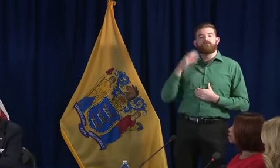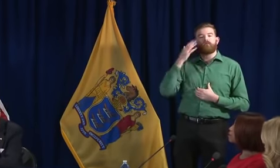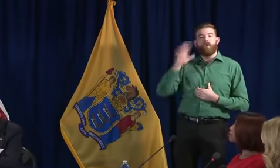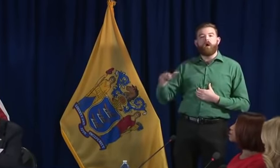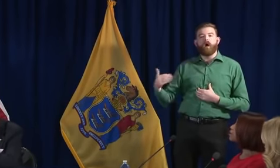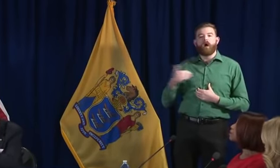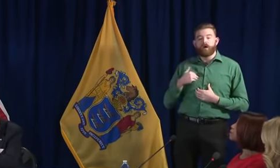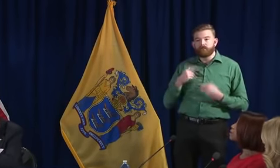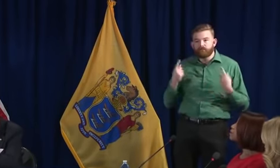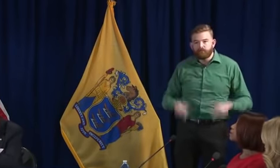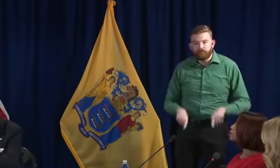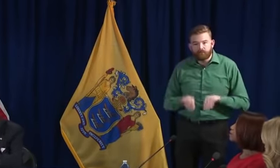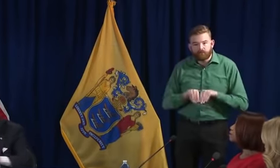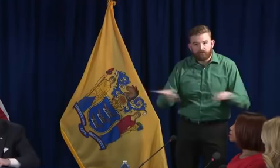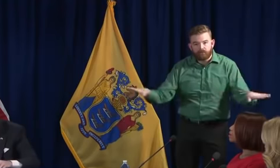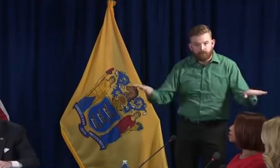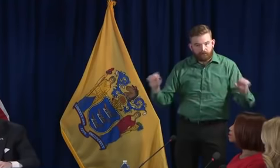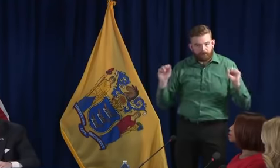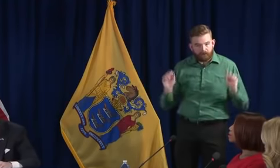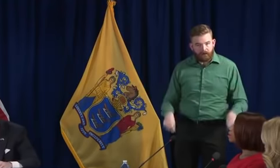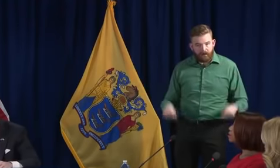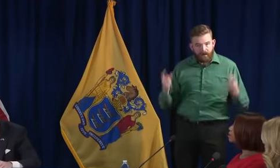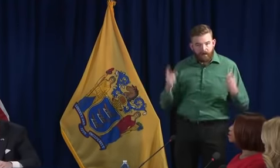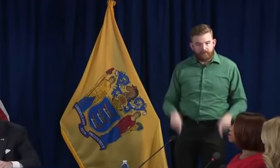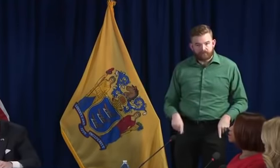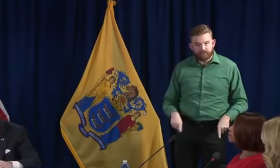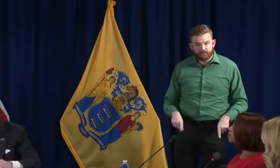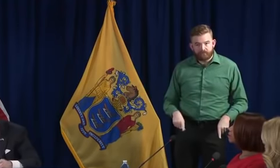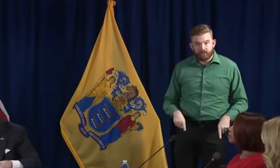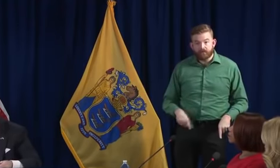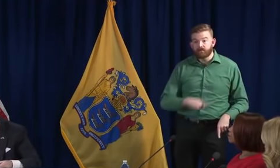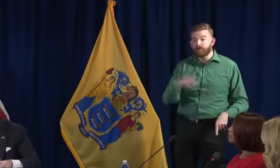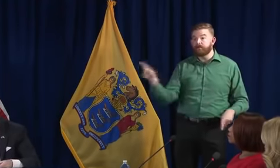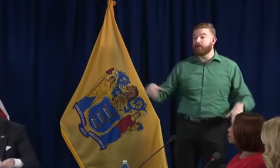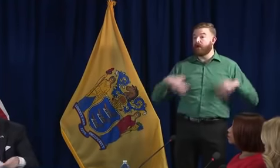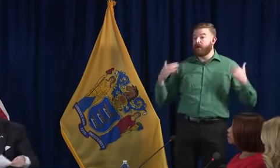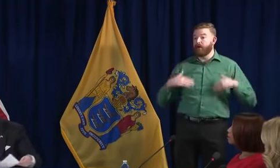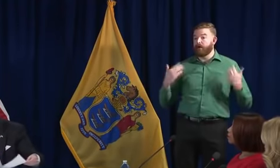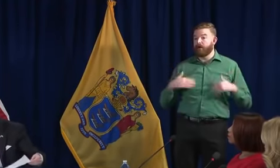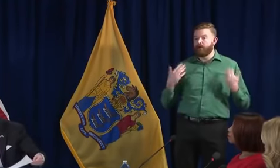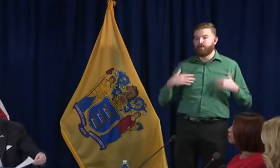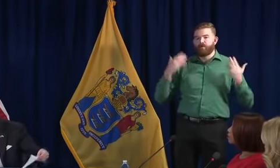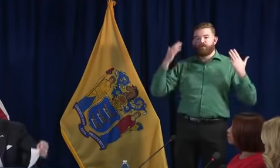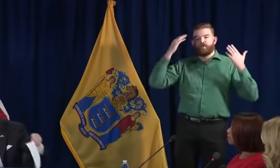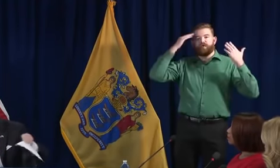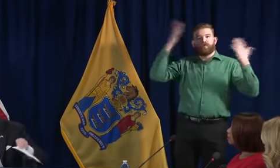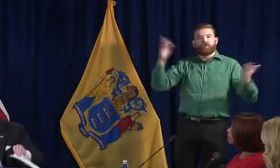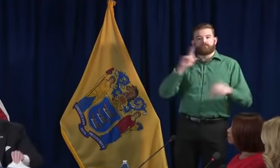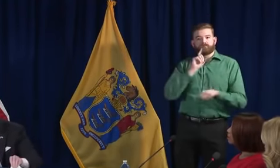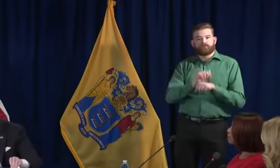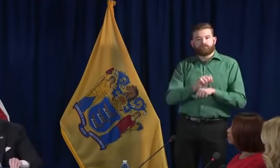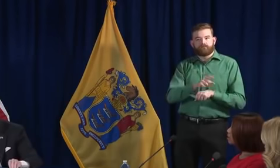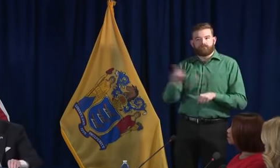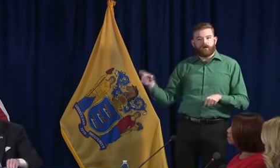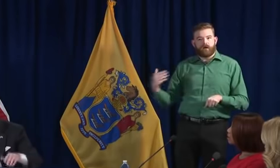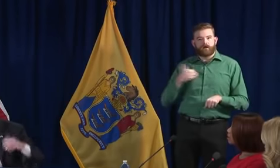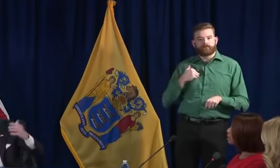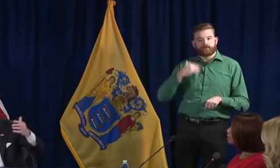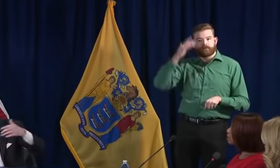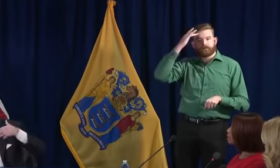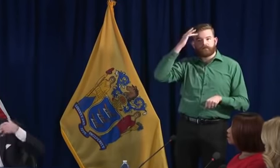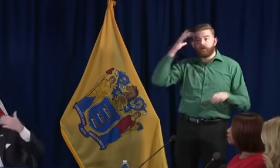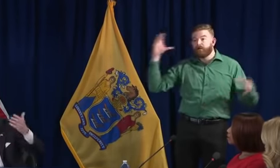cannot run the risk, especially where there may be multiple generations of people gathering or